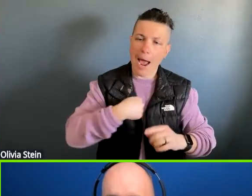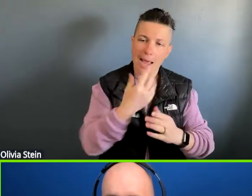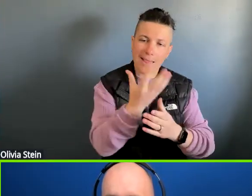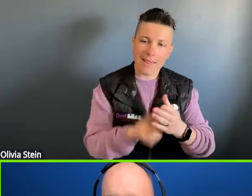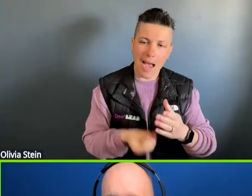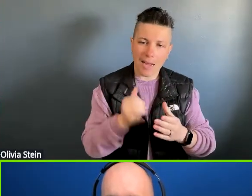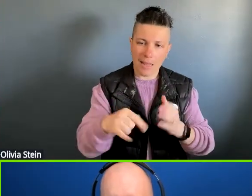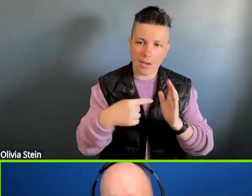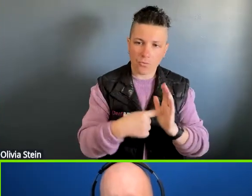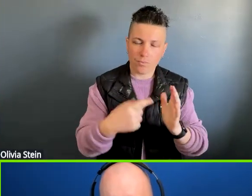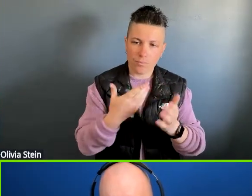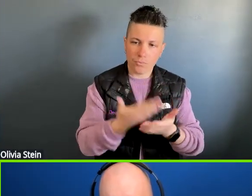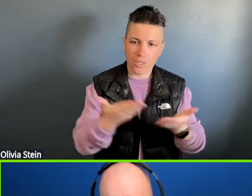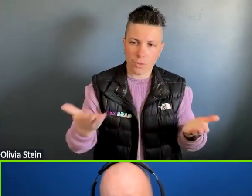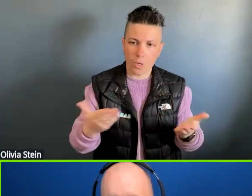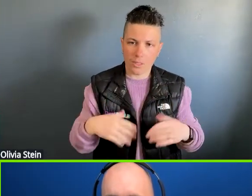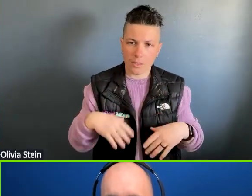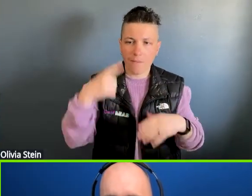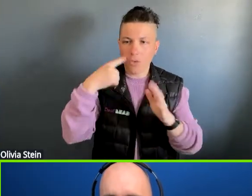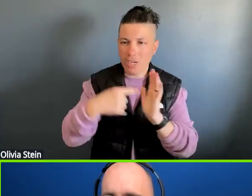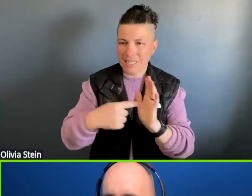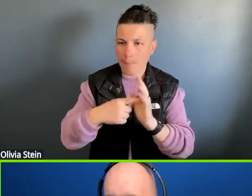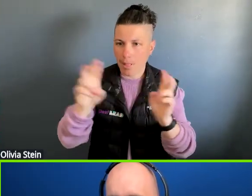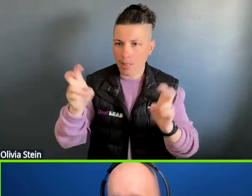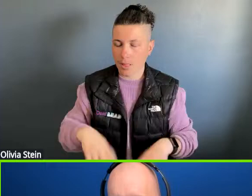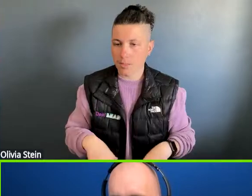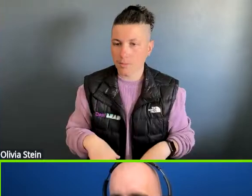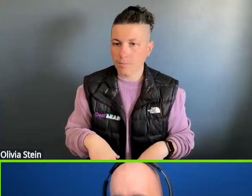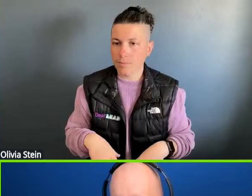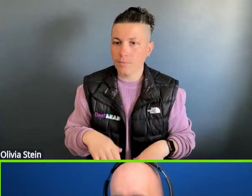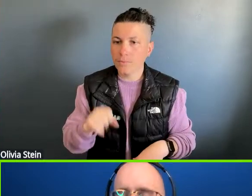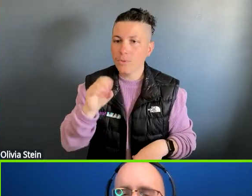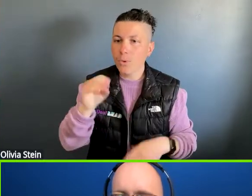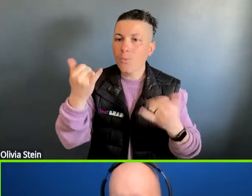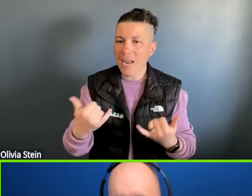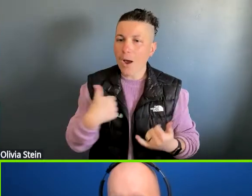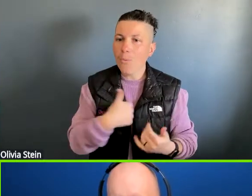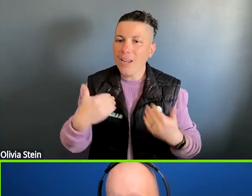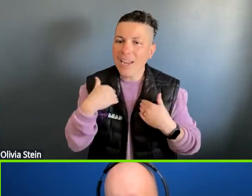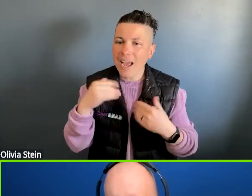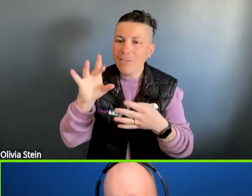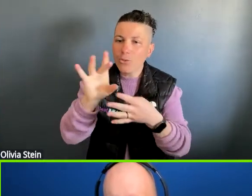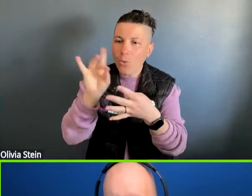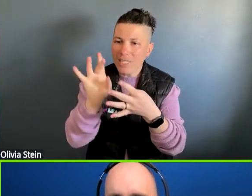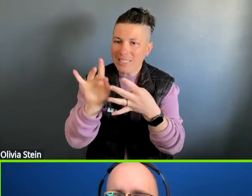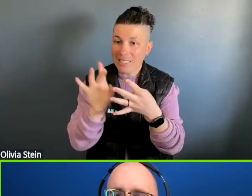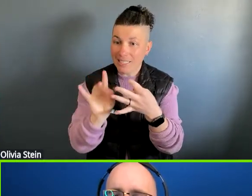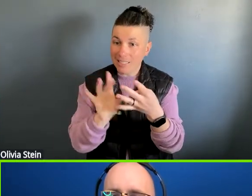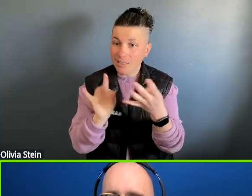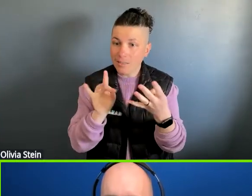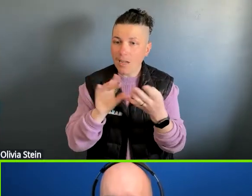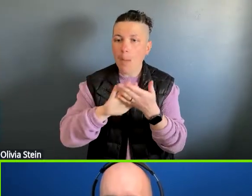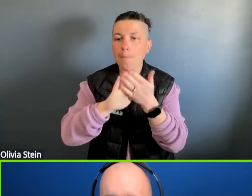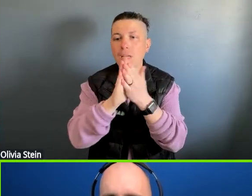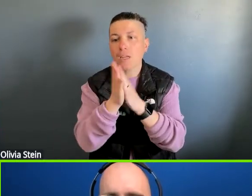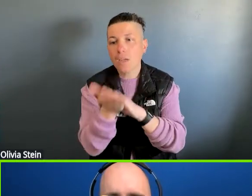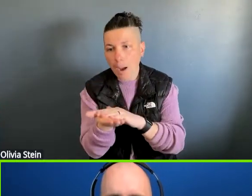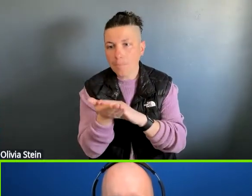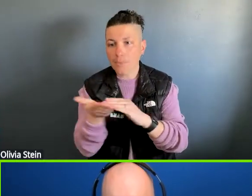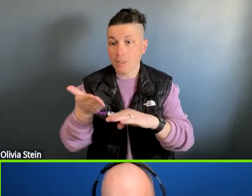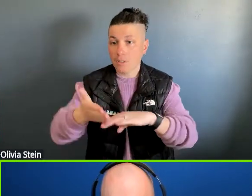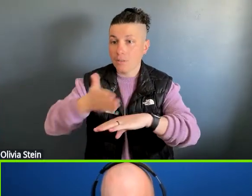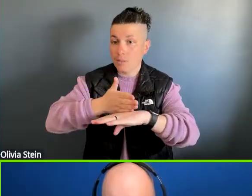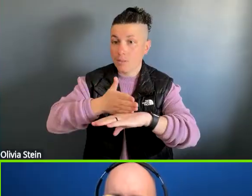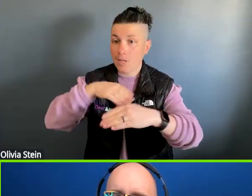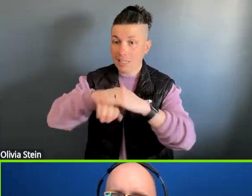It's great that they have that resource available. We had that resource lack before this was established. So now we have the luxury